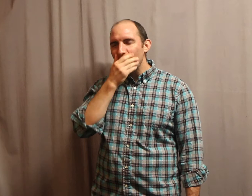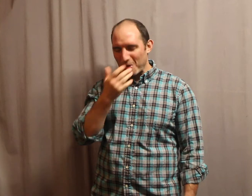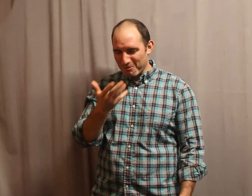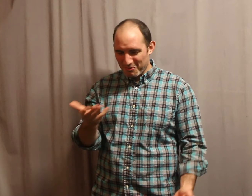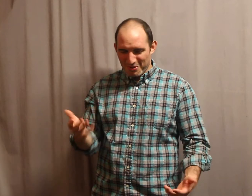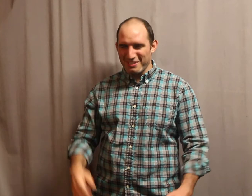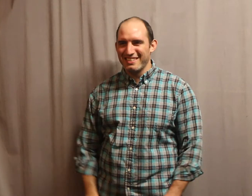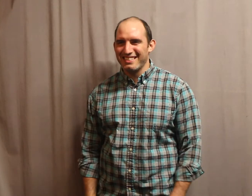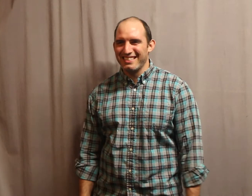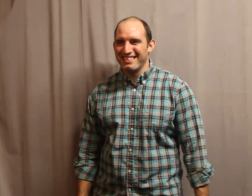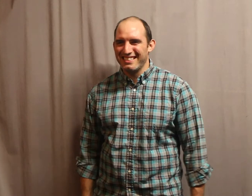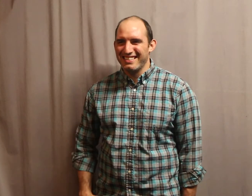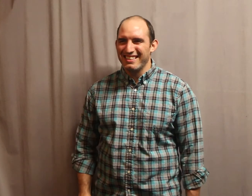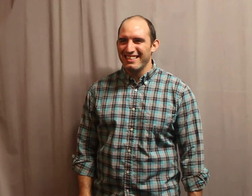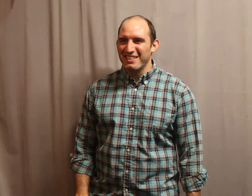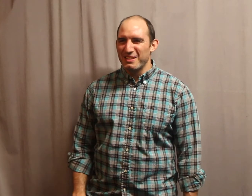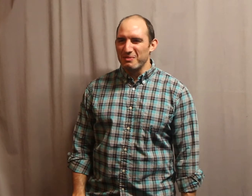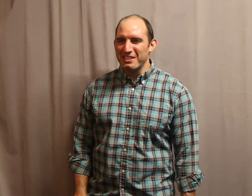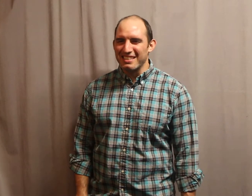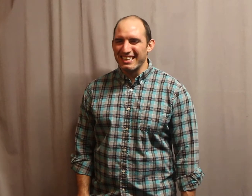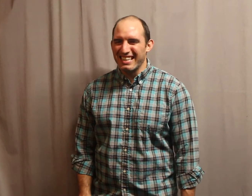Oh, my phone. What's the second line?